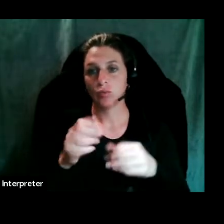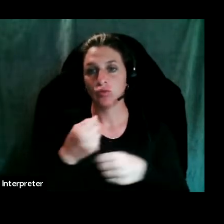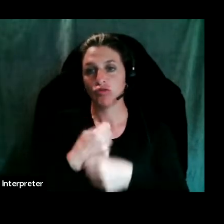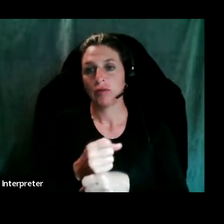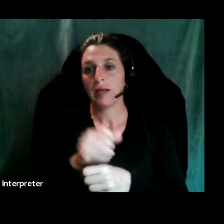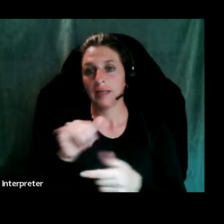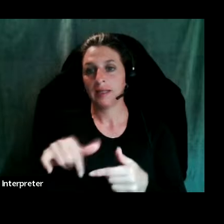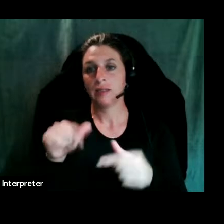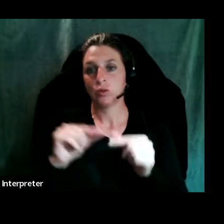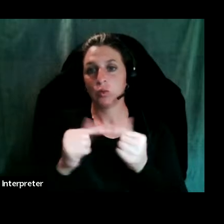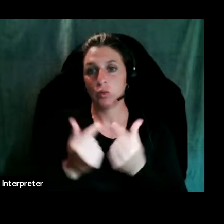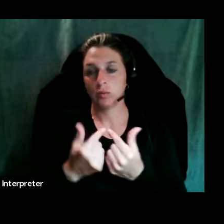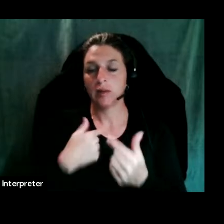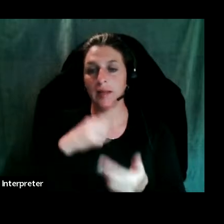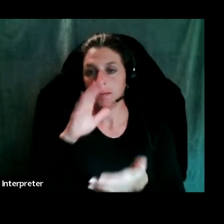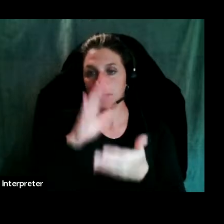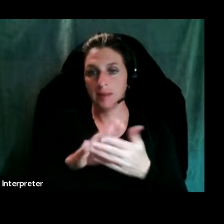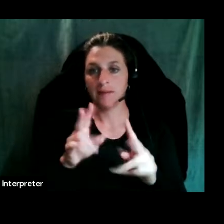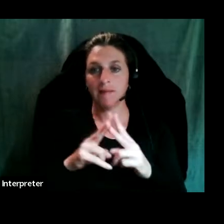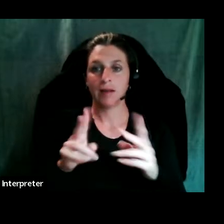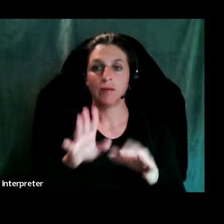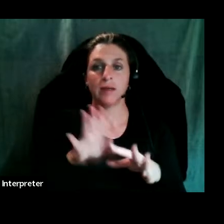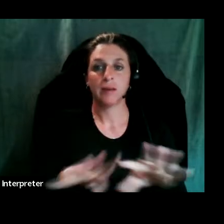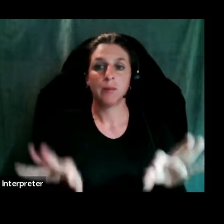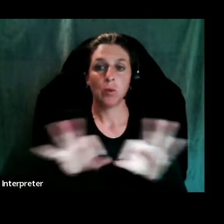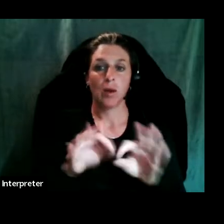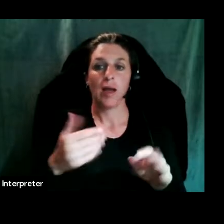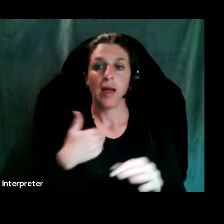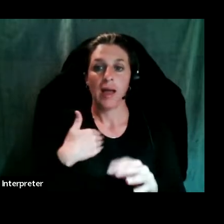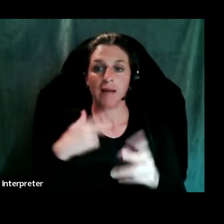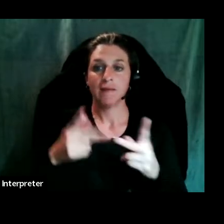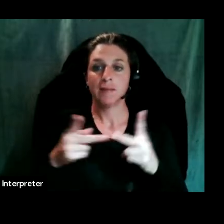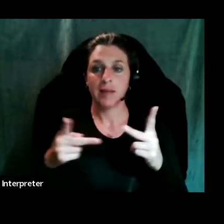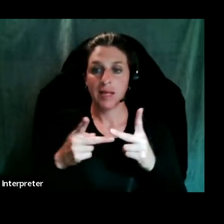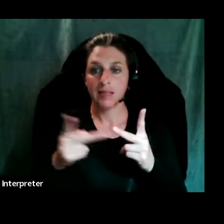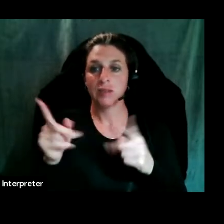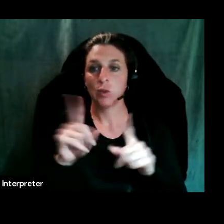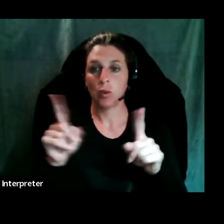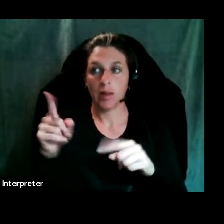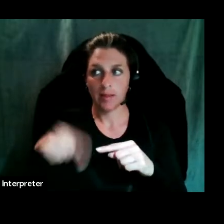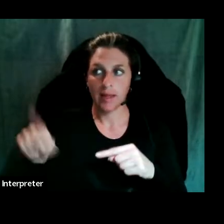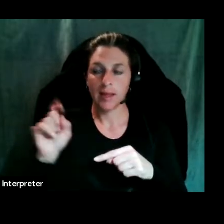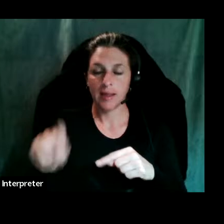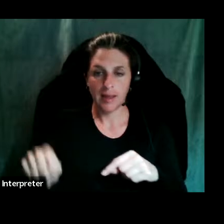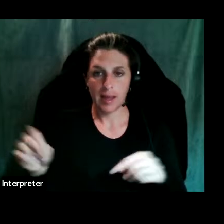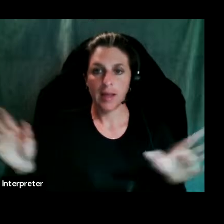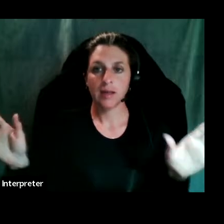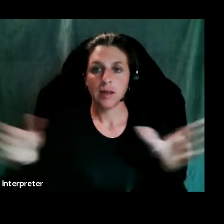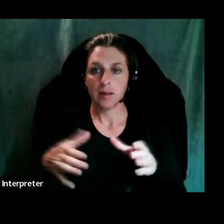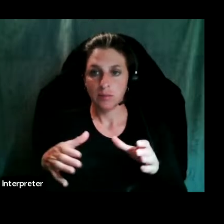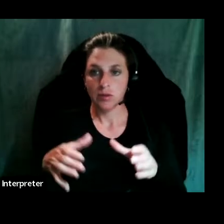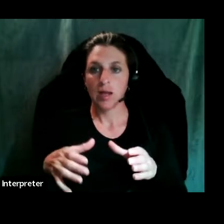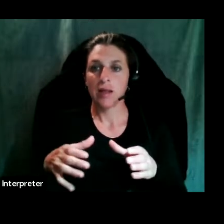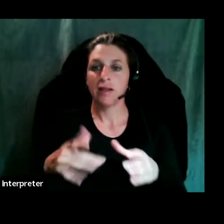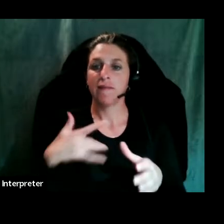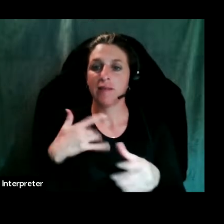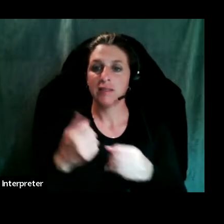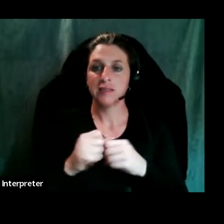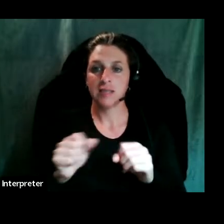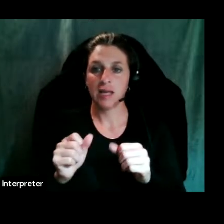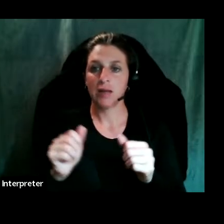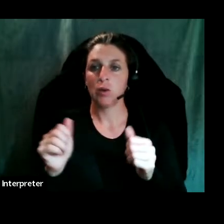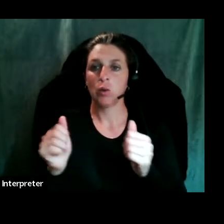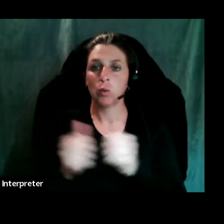believe that it's very important for people to have spaces where they can come together and feel safe and where they're with their